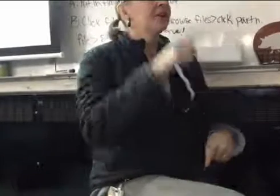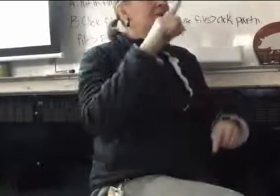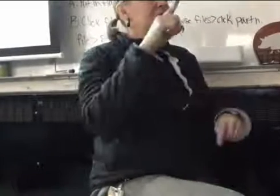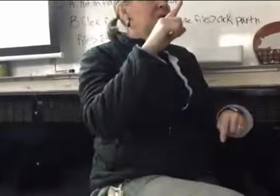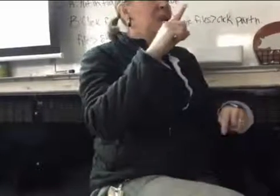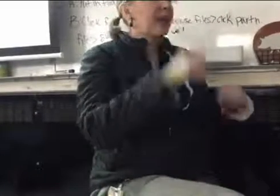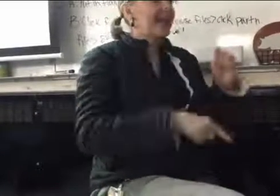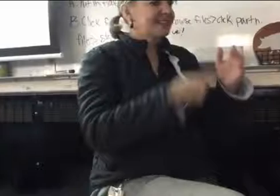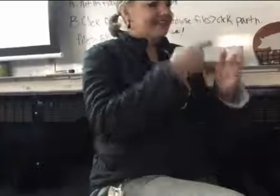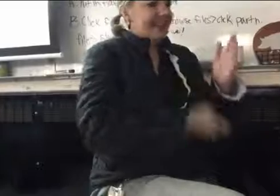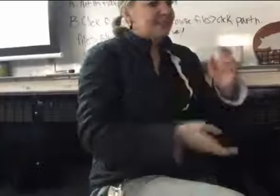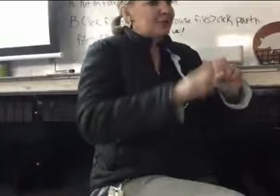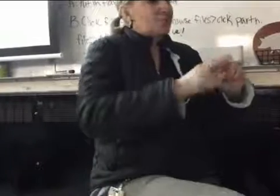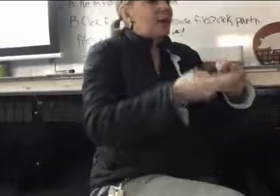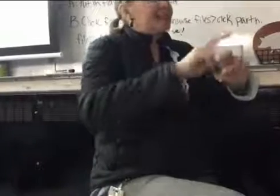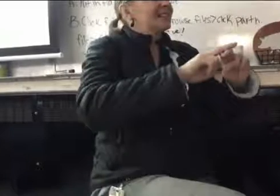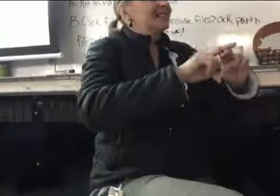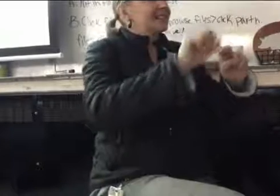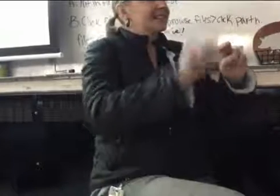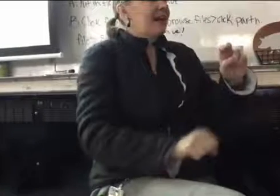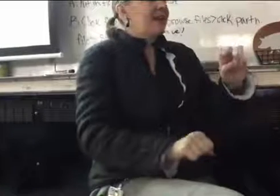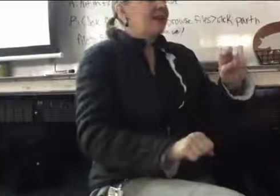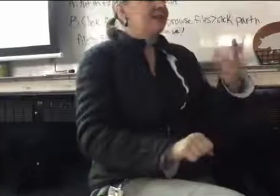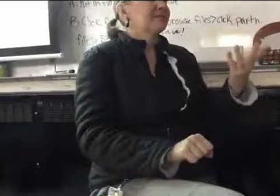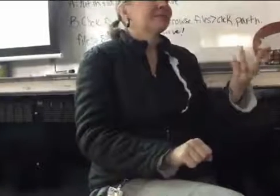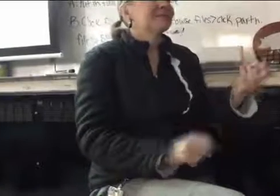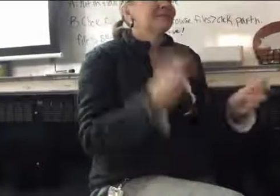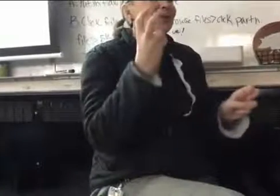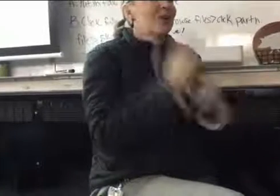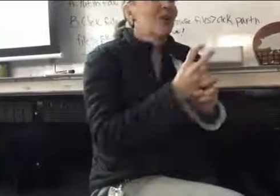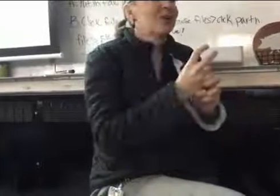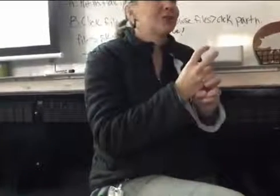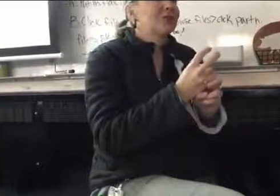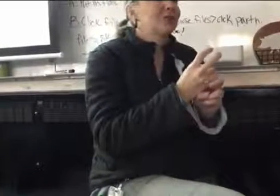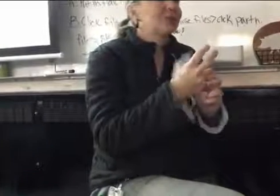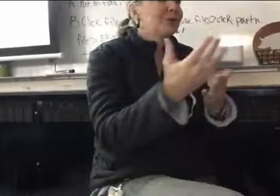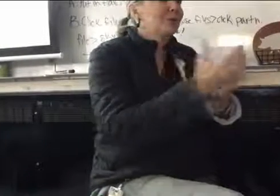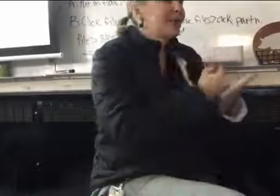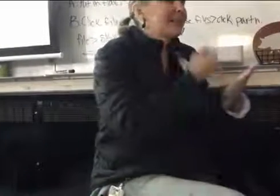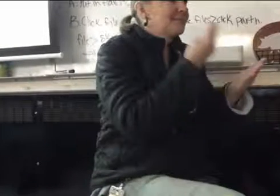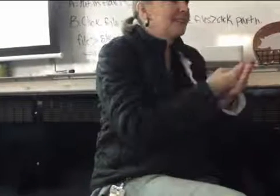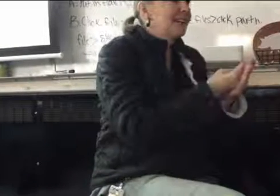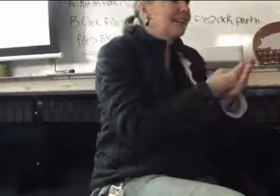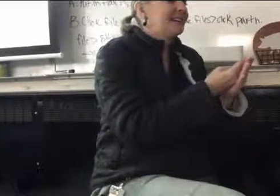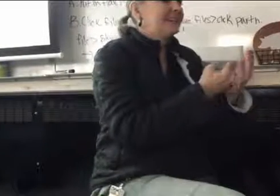raise taxes or tariffs in the South, it's very difficult to be able to raise money to form a